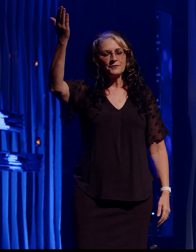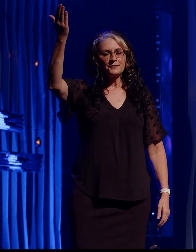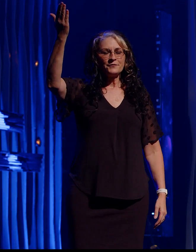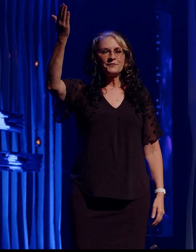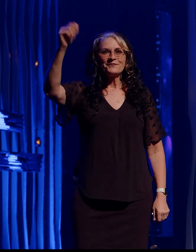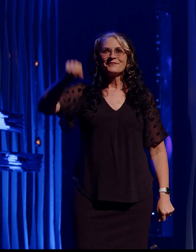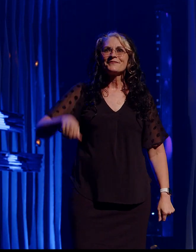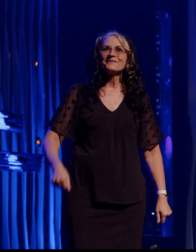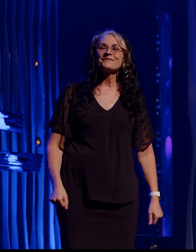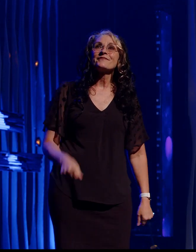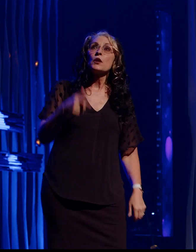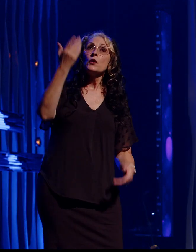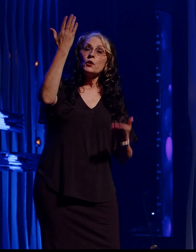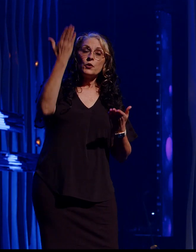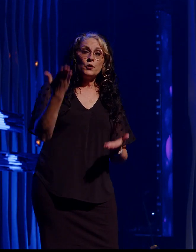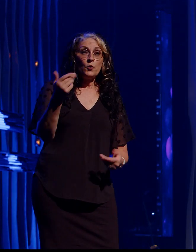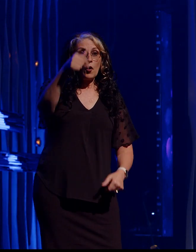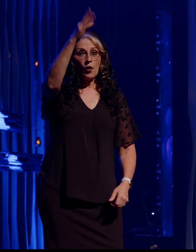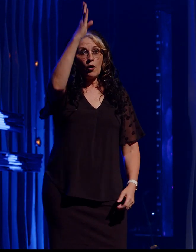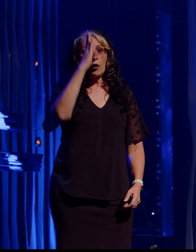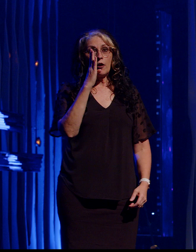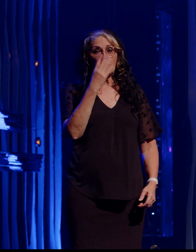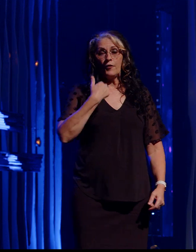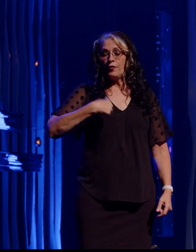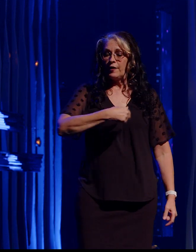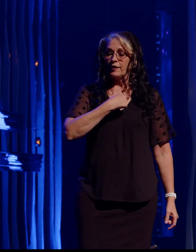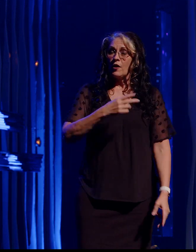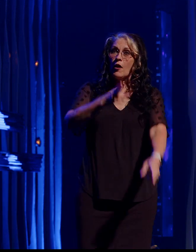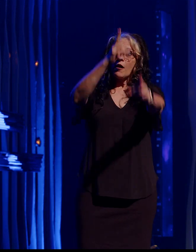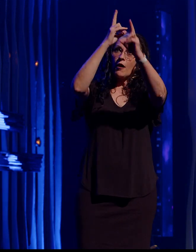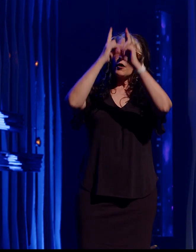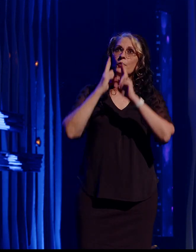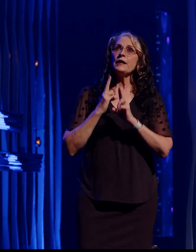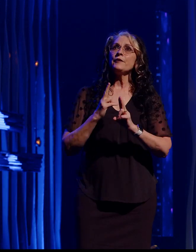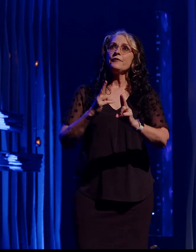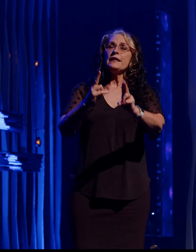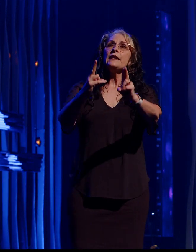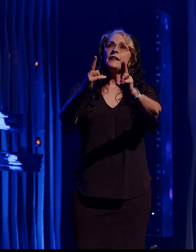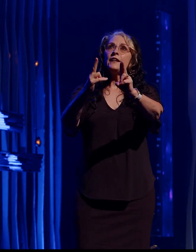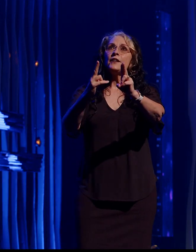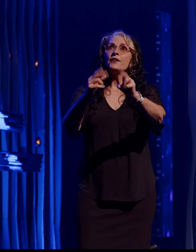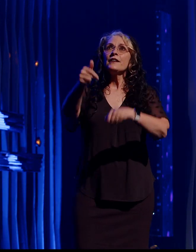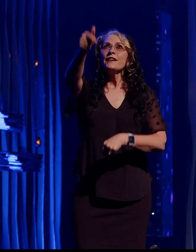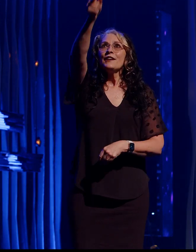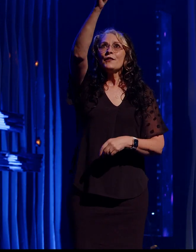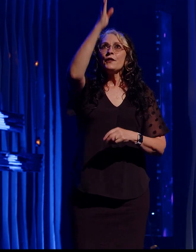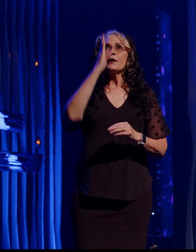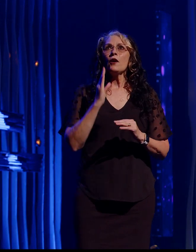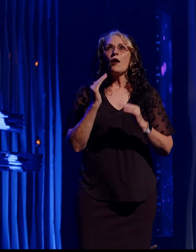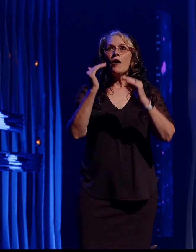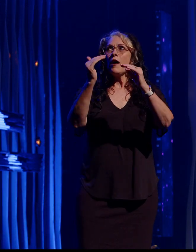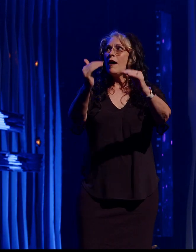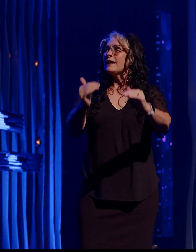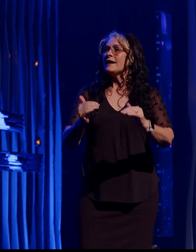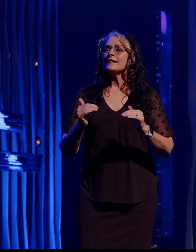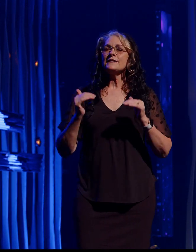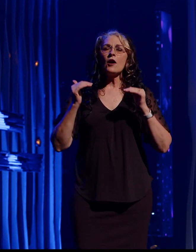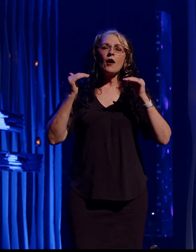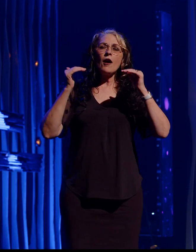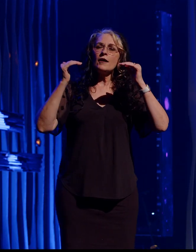exalted. You are the God we fear. You are the God we fear. You're